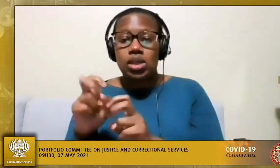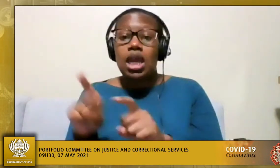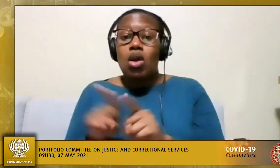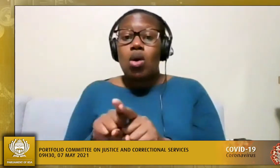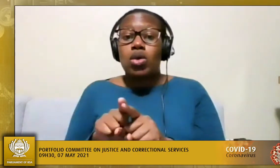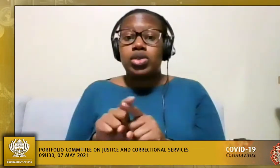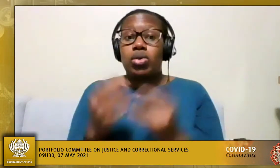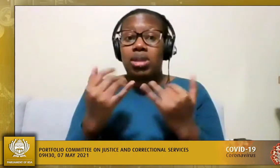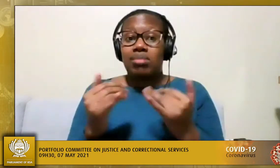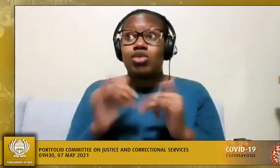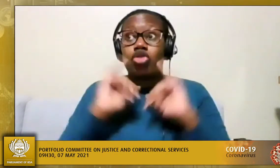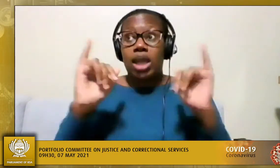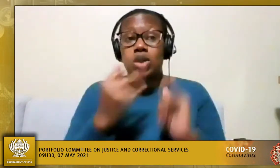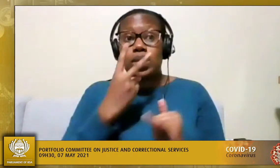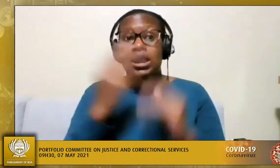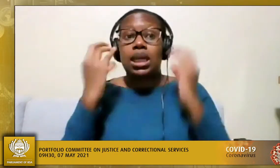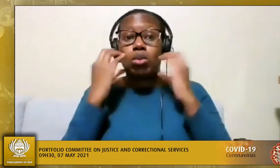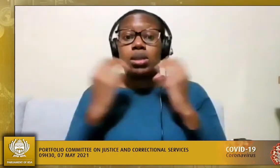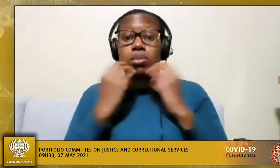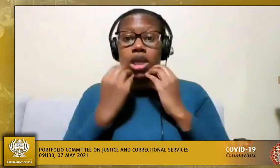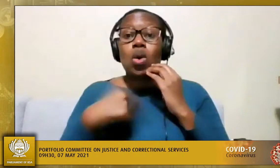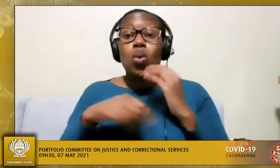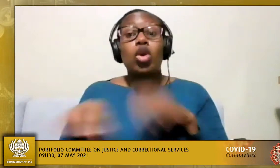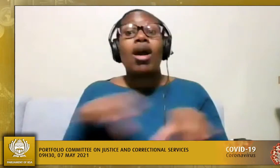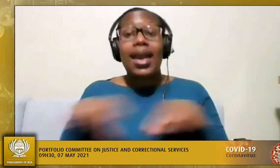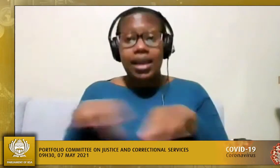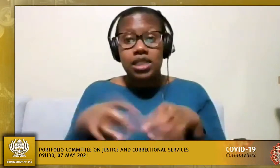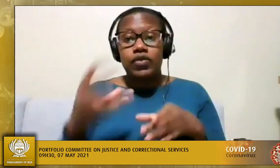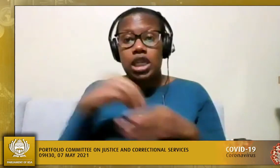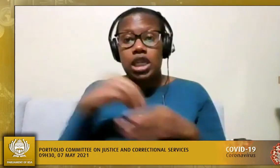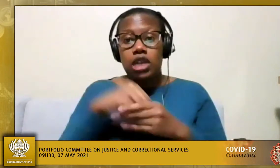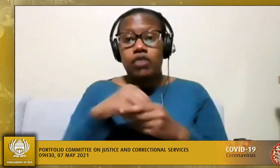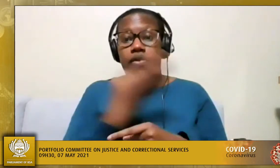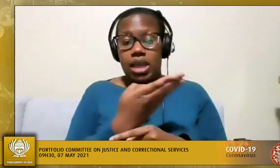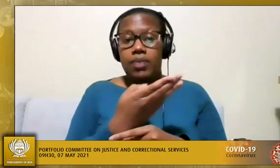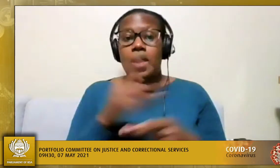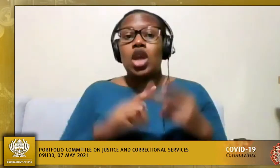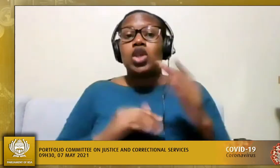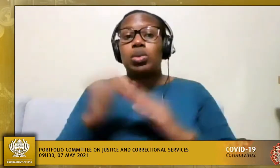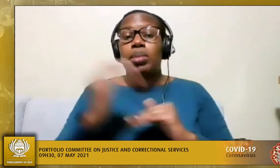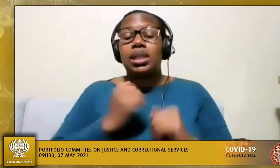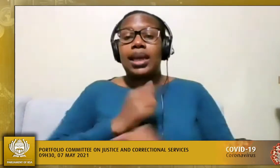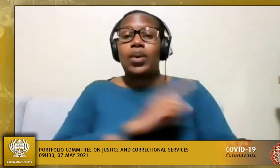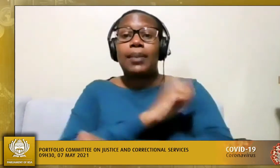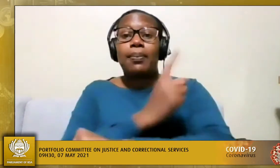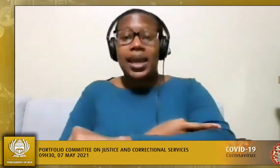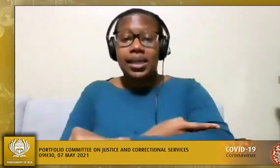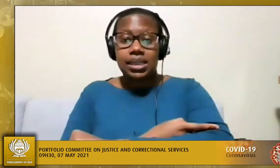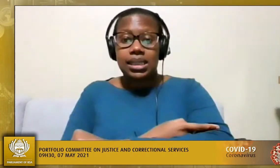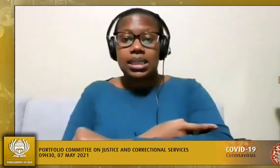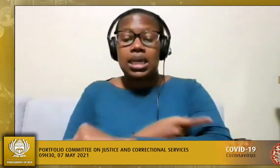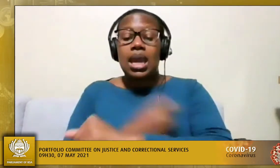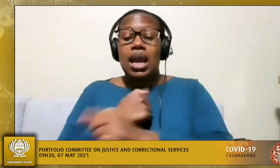involved there in terms of the building of our capacities the strategy that we've put in place is to is to utilize once again